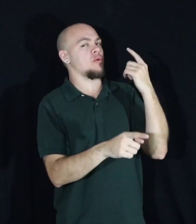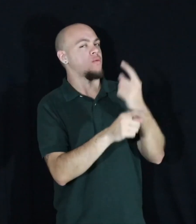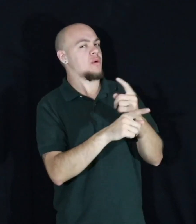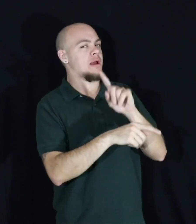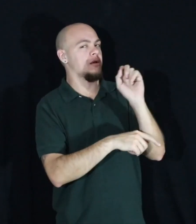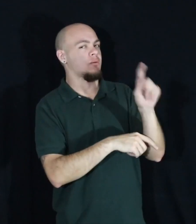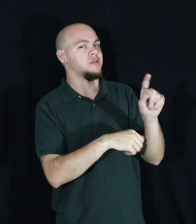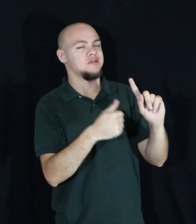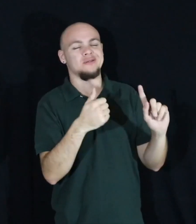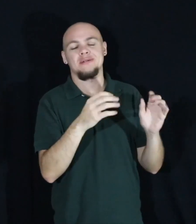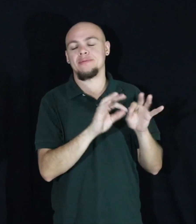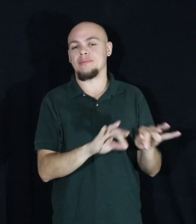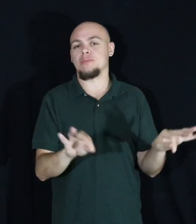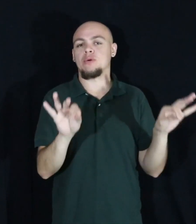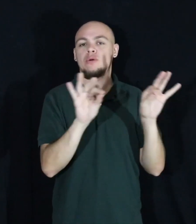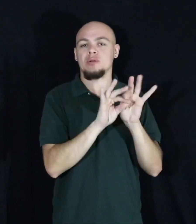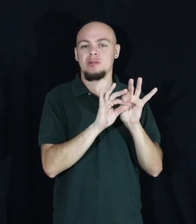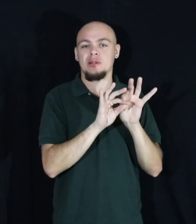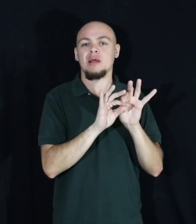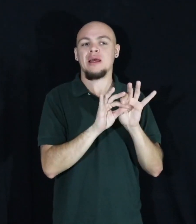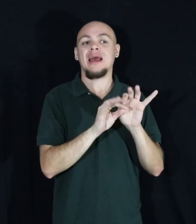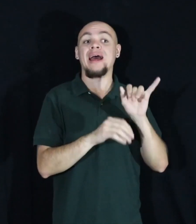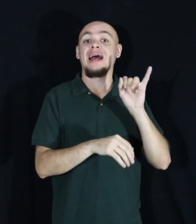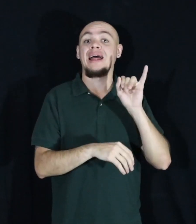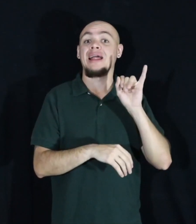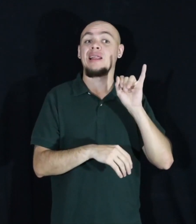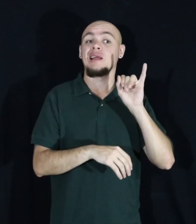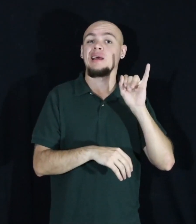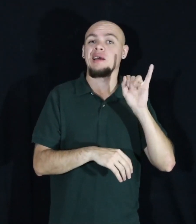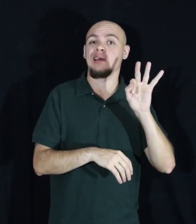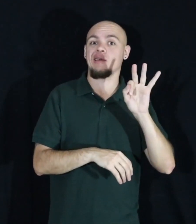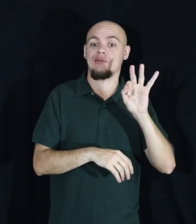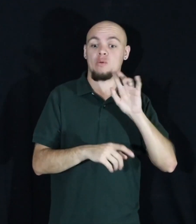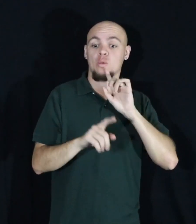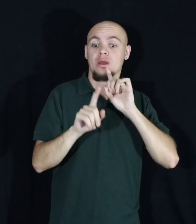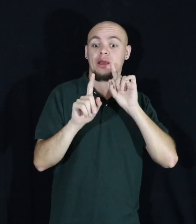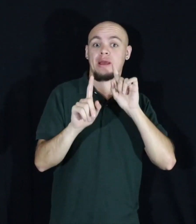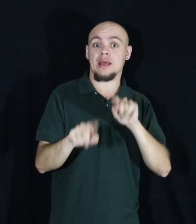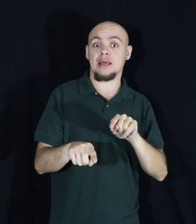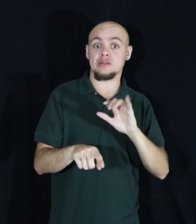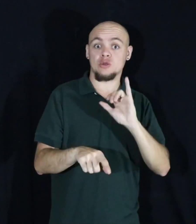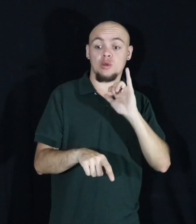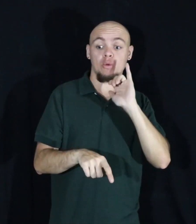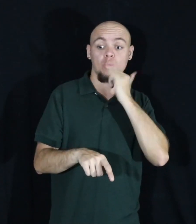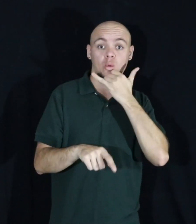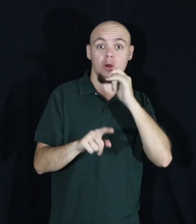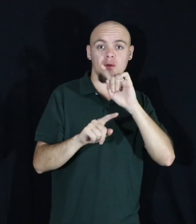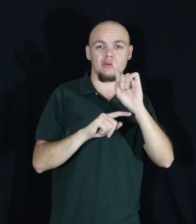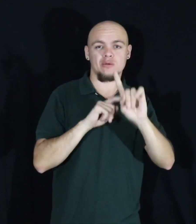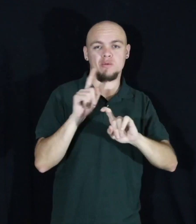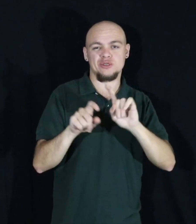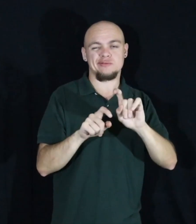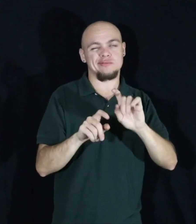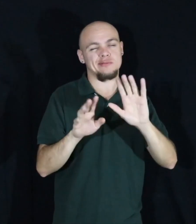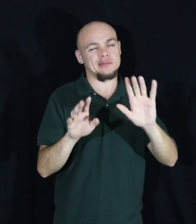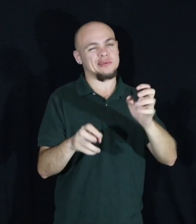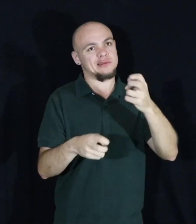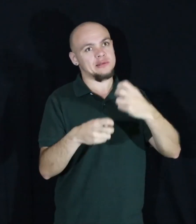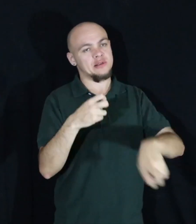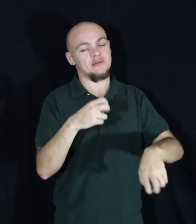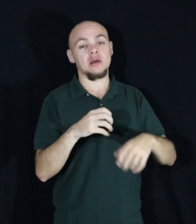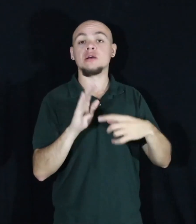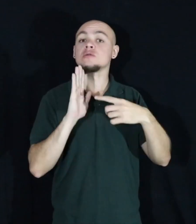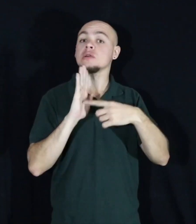question and the paralysis that can happen when we try to answer the wrong one. A great example